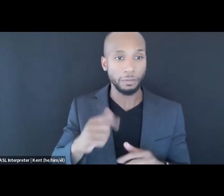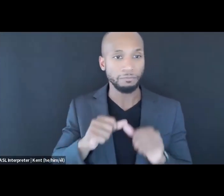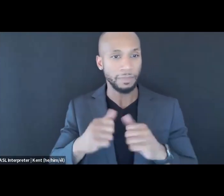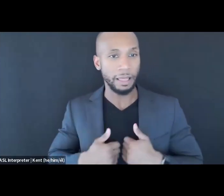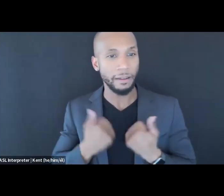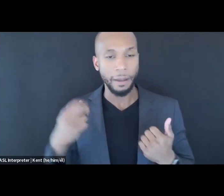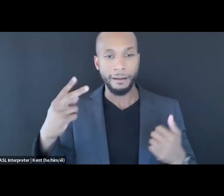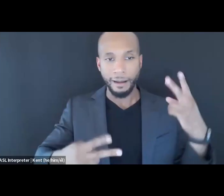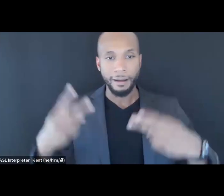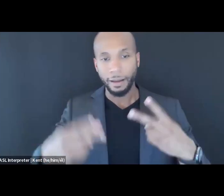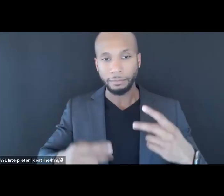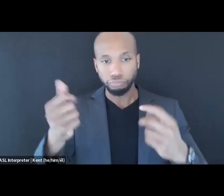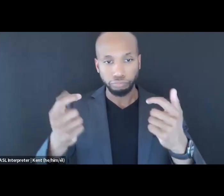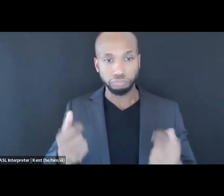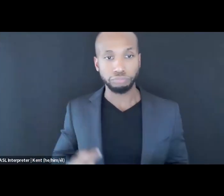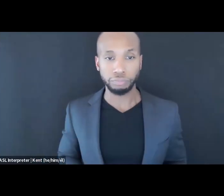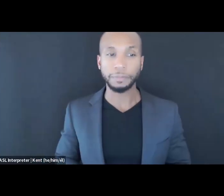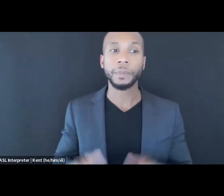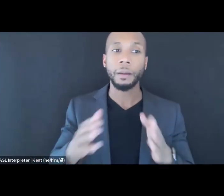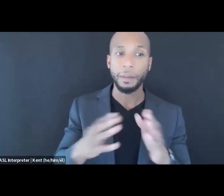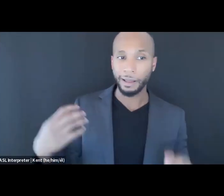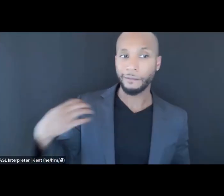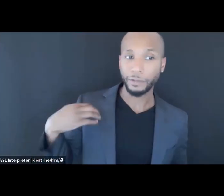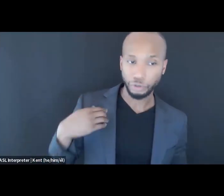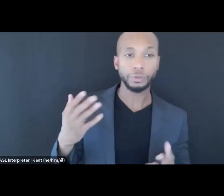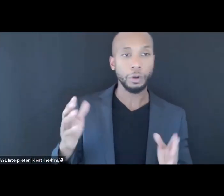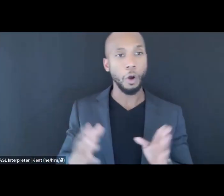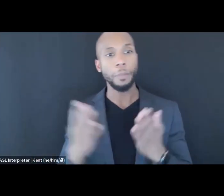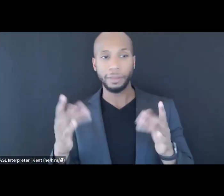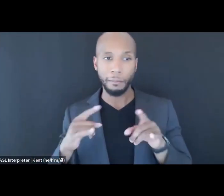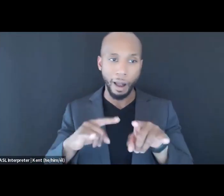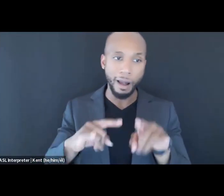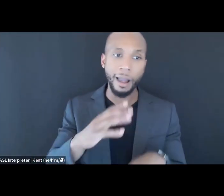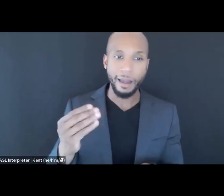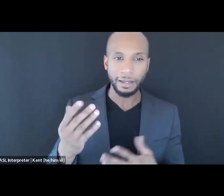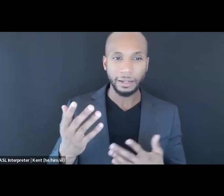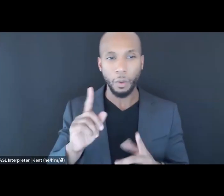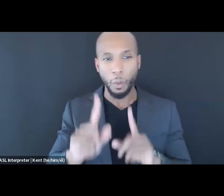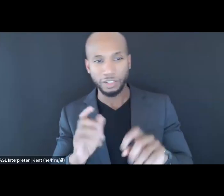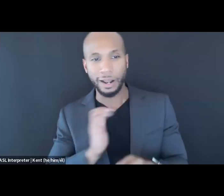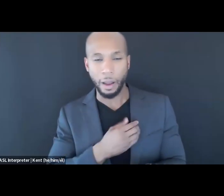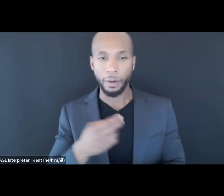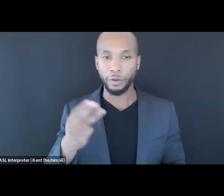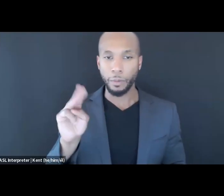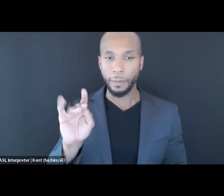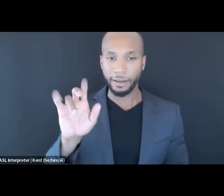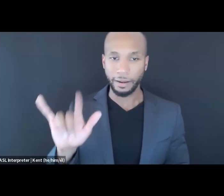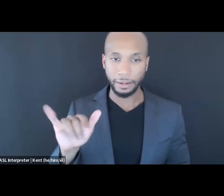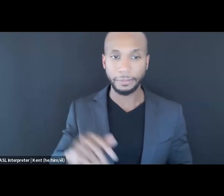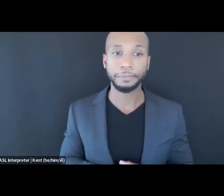eliminated. Public officials openly mock and question our humanity.